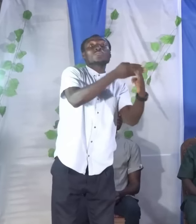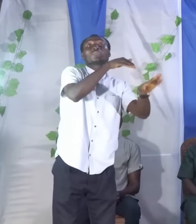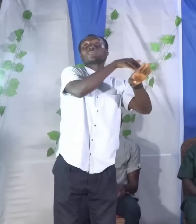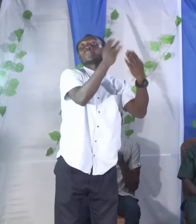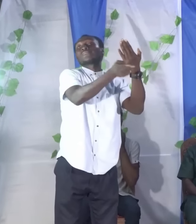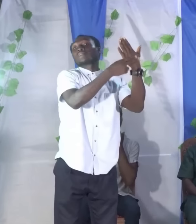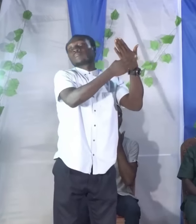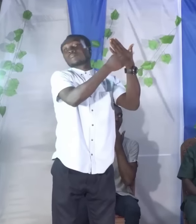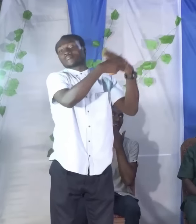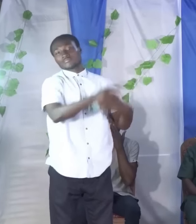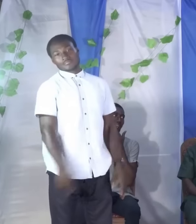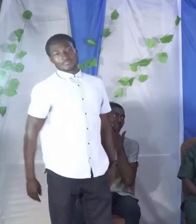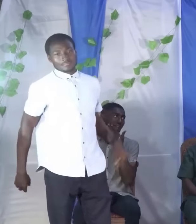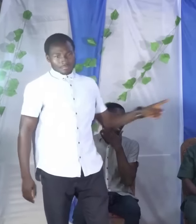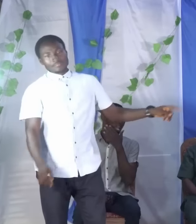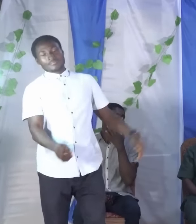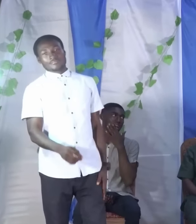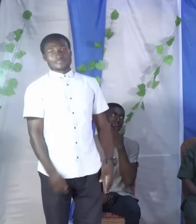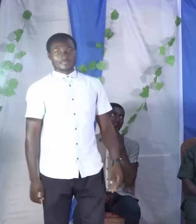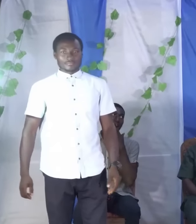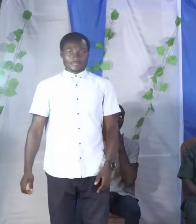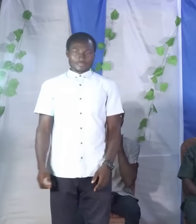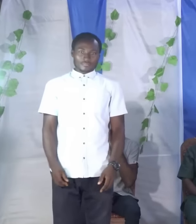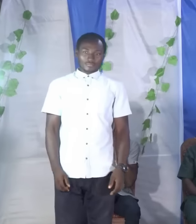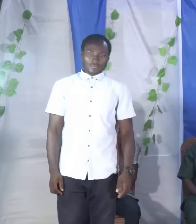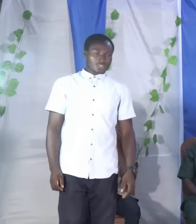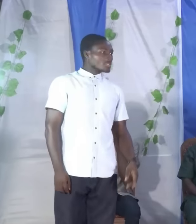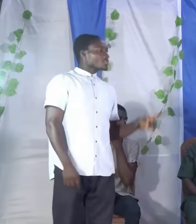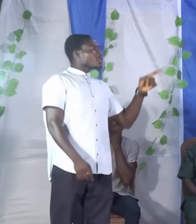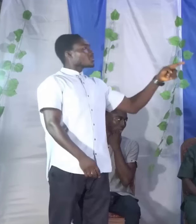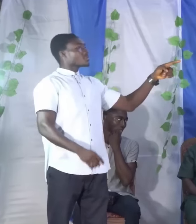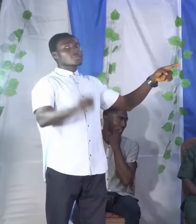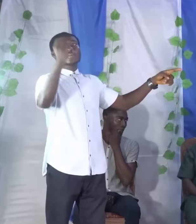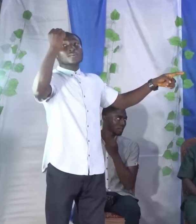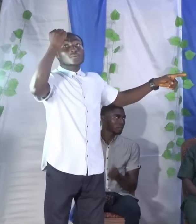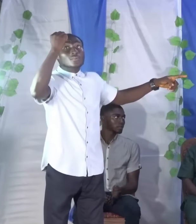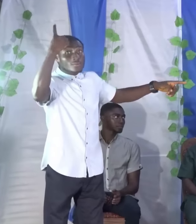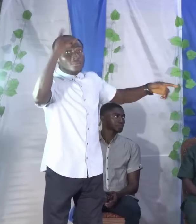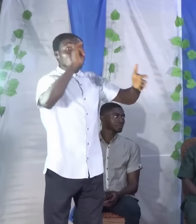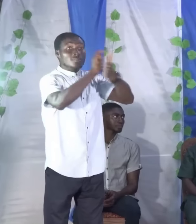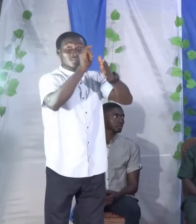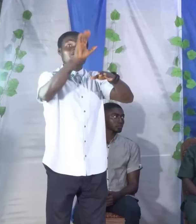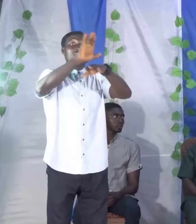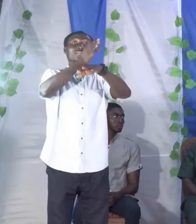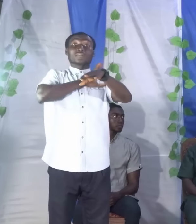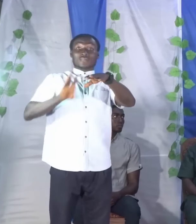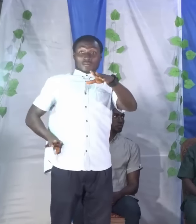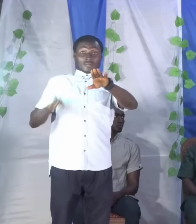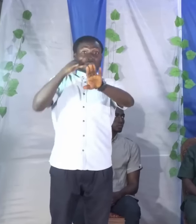adom a nyankopɔn de dom me ne sɛ mehu no sɛ yɛ church of christ ɛwɔ america ɛne amanɔne